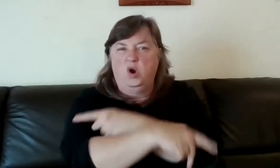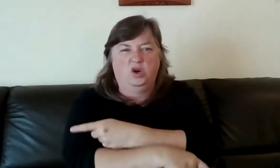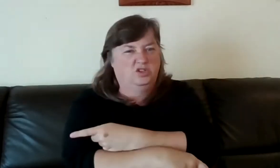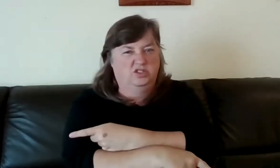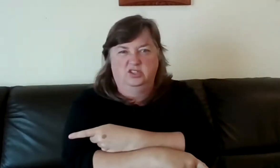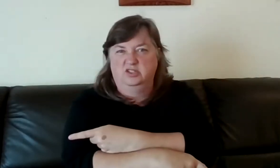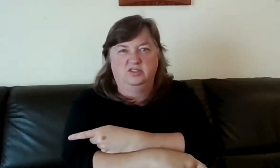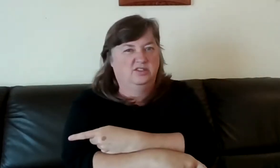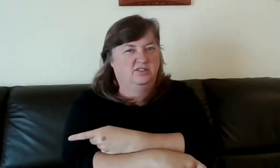Worse.